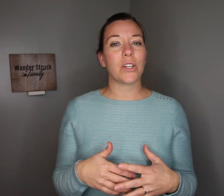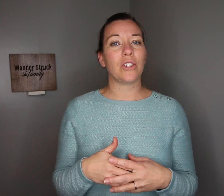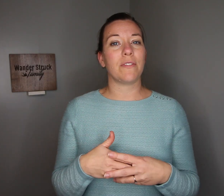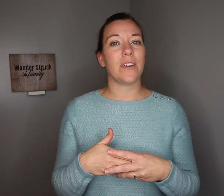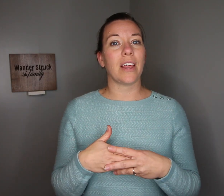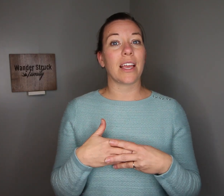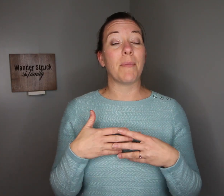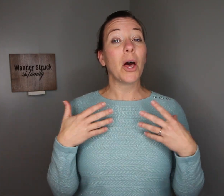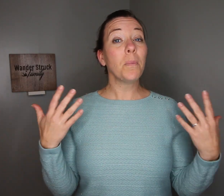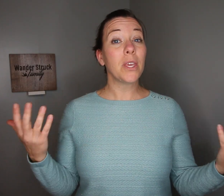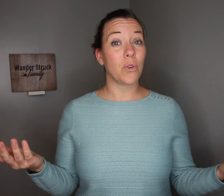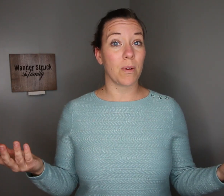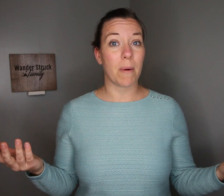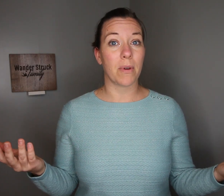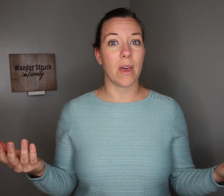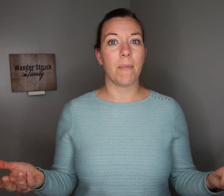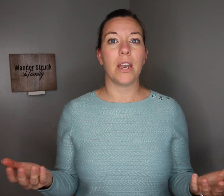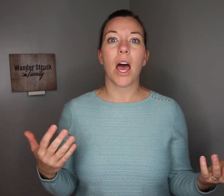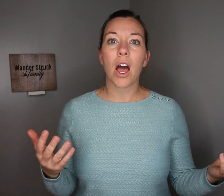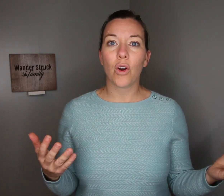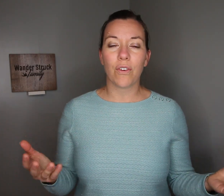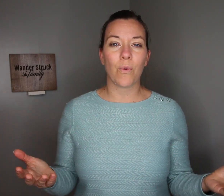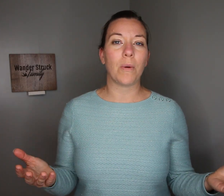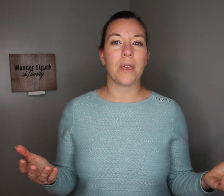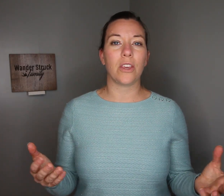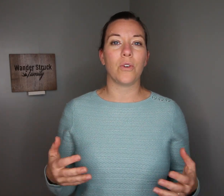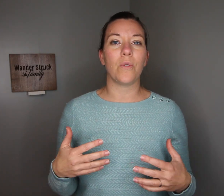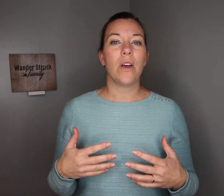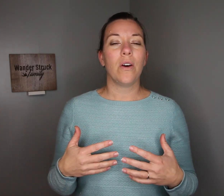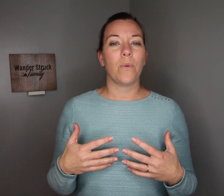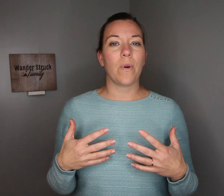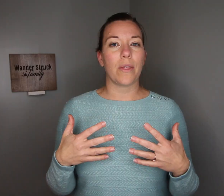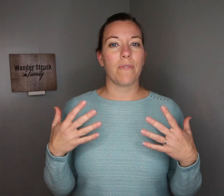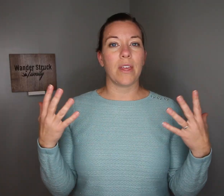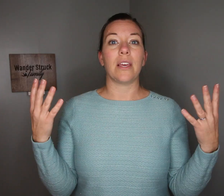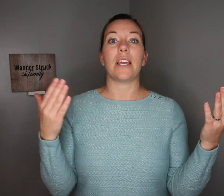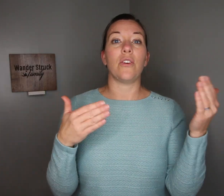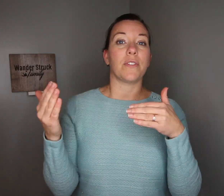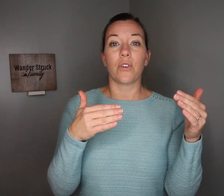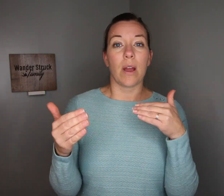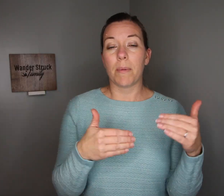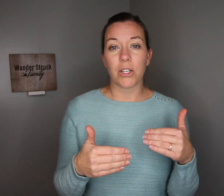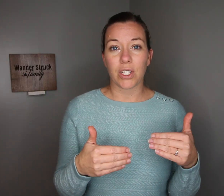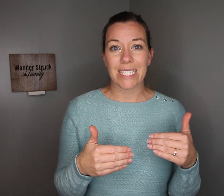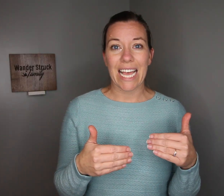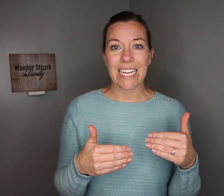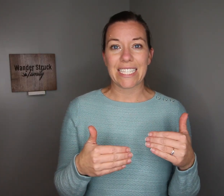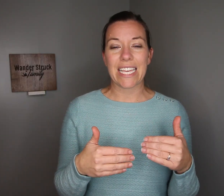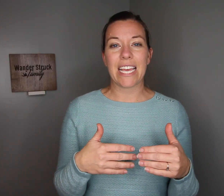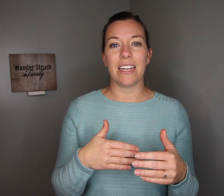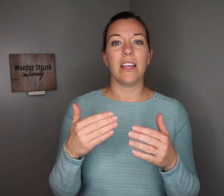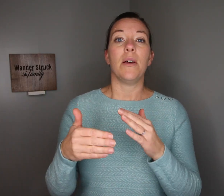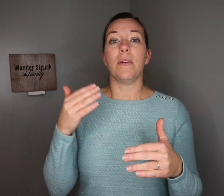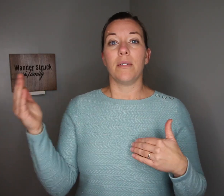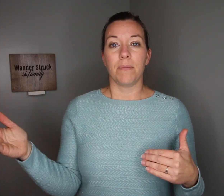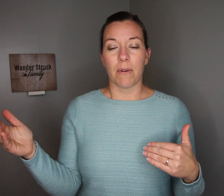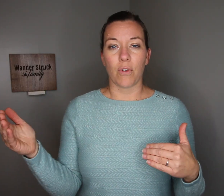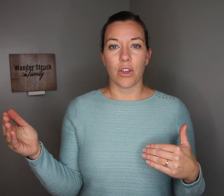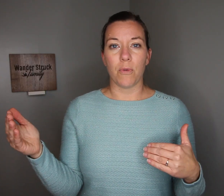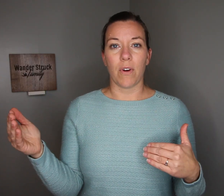you to feel like I'm helping you remember them, not overwhelming you with feeling like you have to cram a bunch of signs in before you move on to